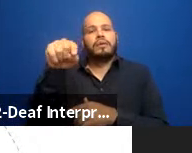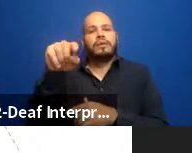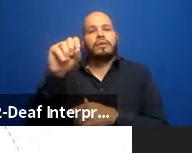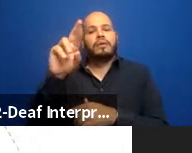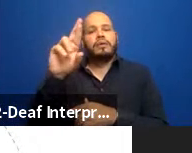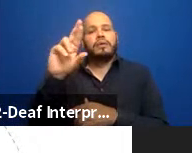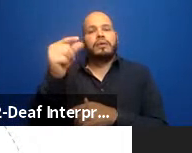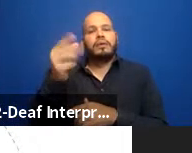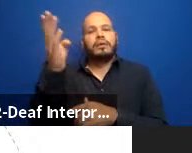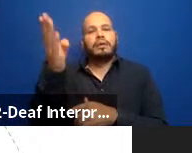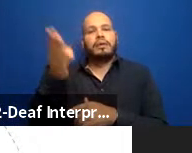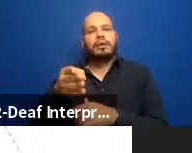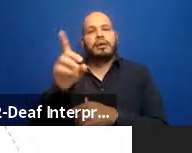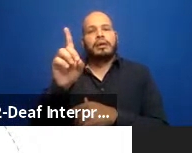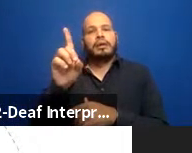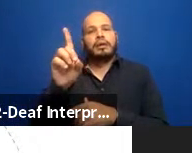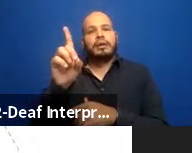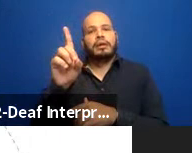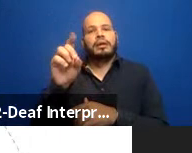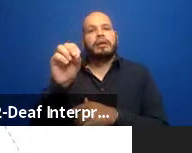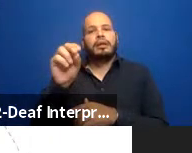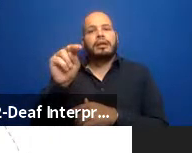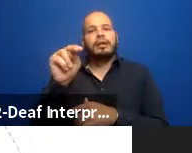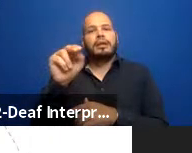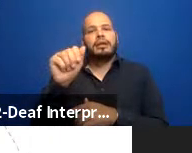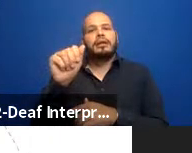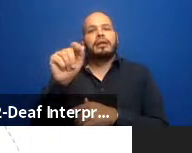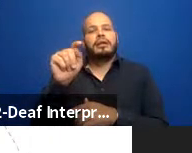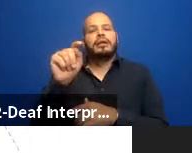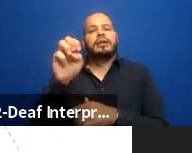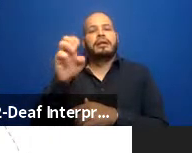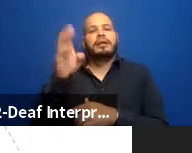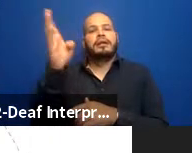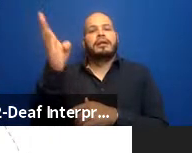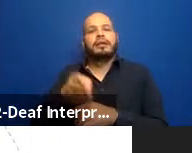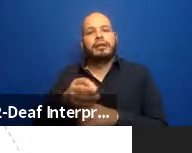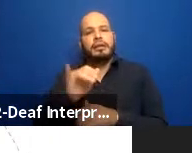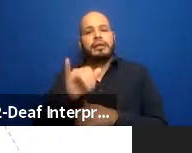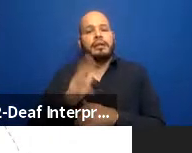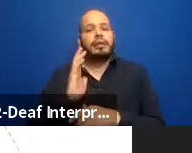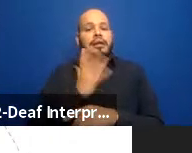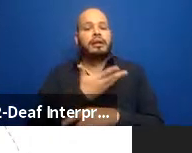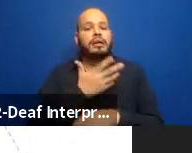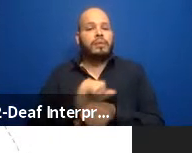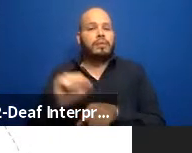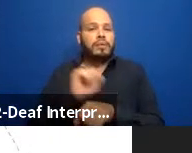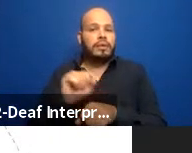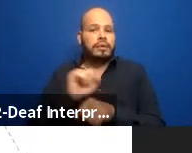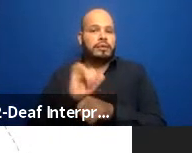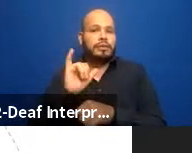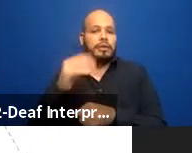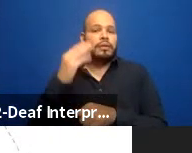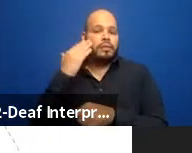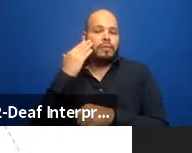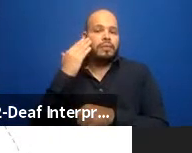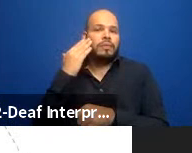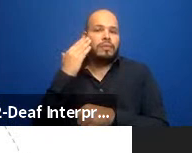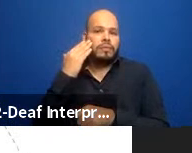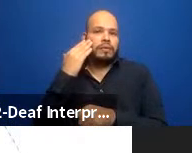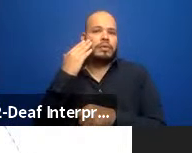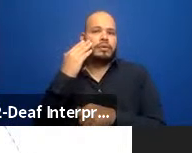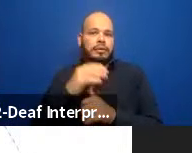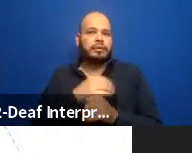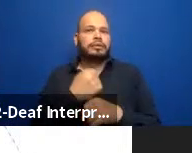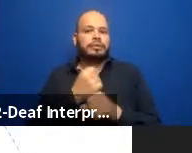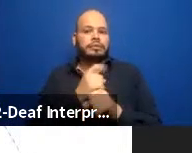ative.land.ca/. We know that our work must always go beyond words and that we must act in solidarity with all First Nations